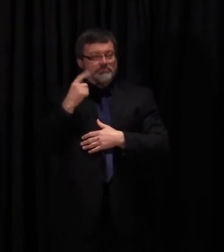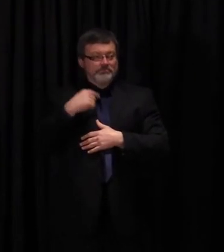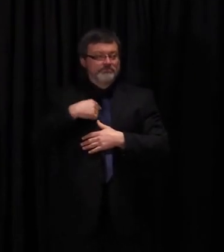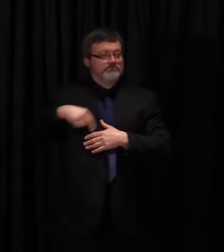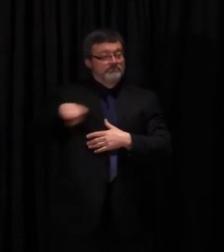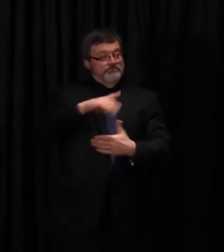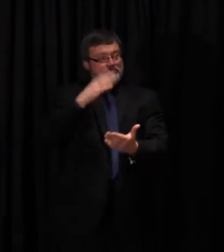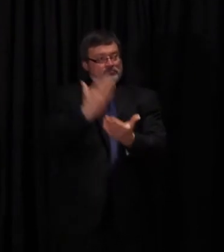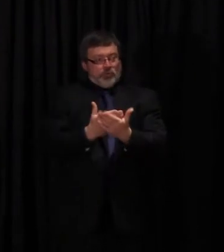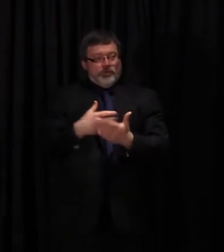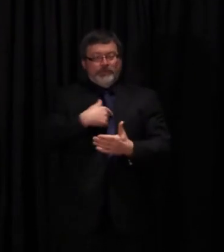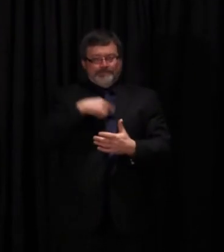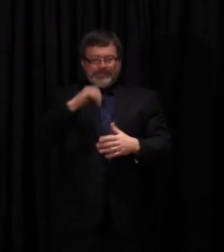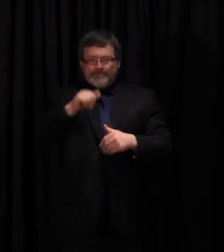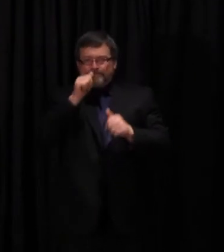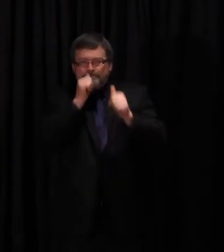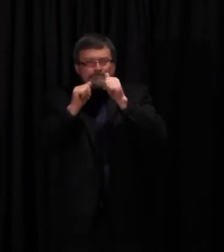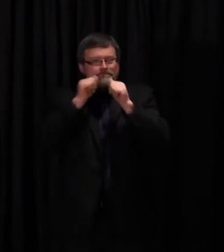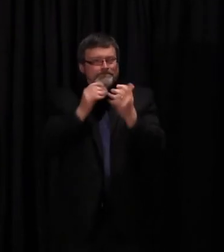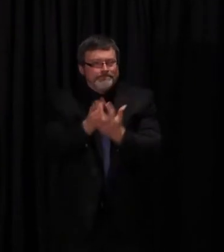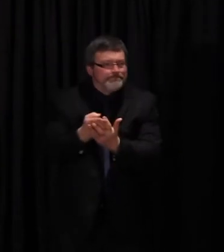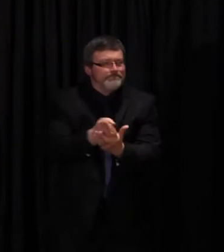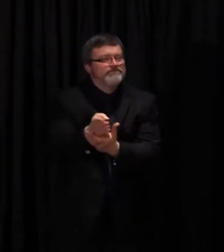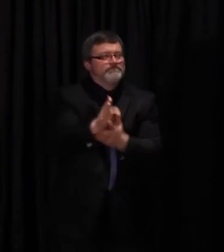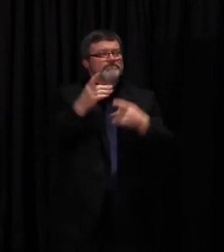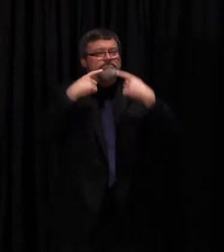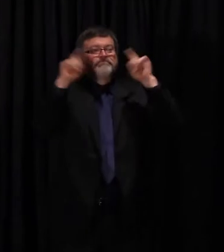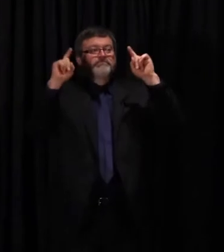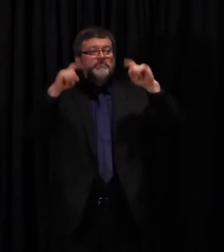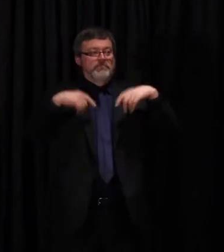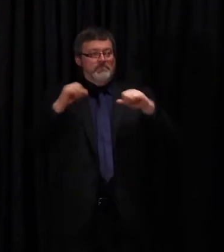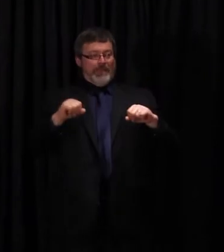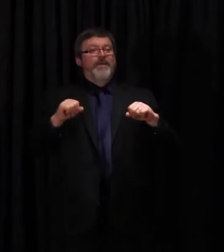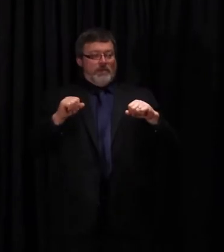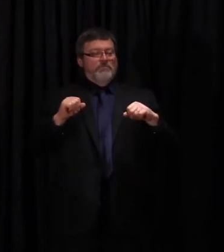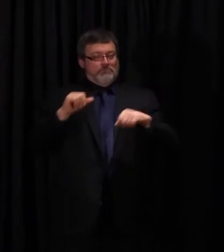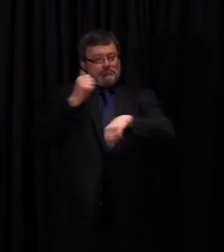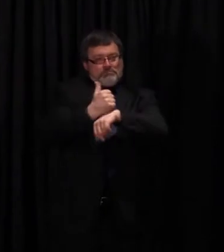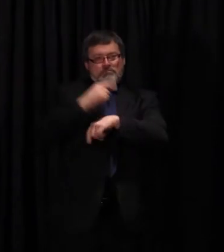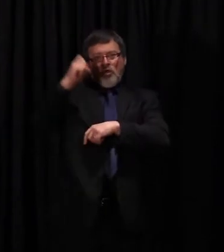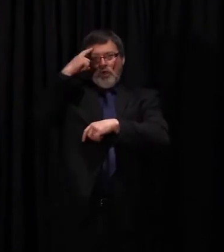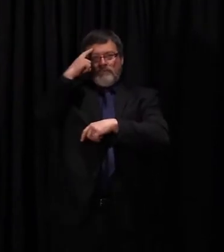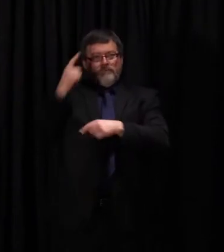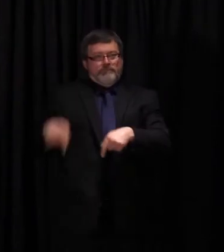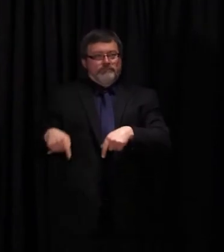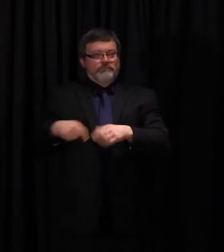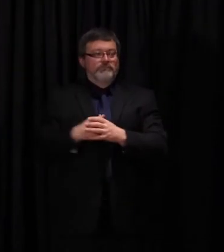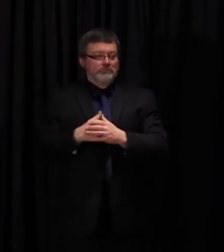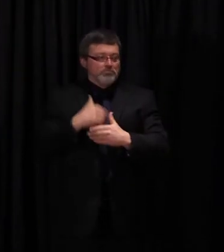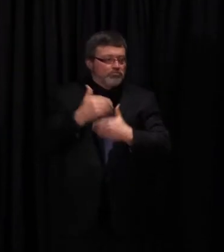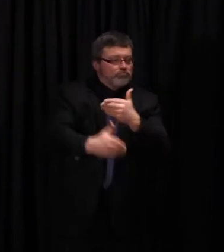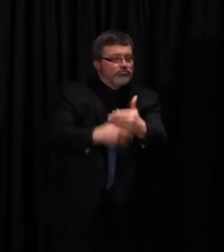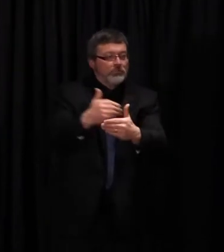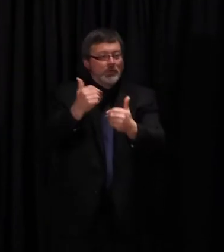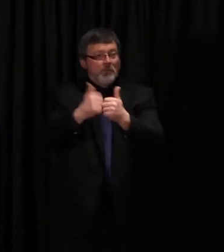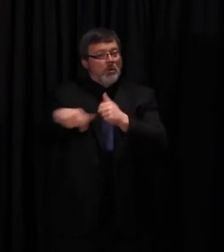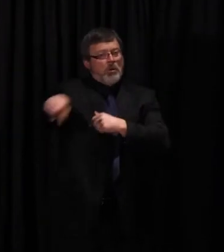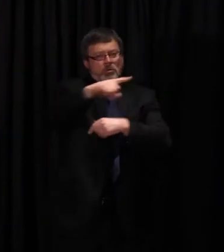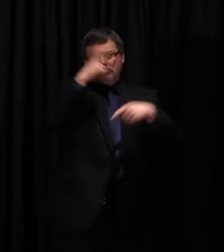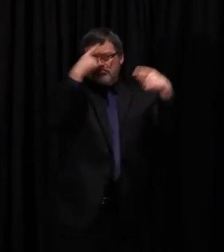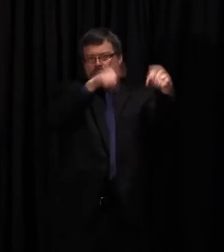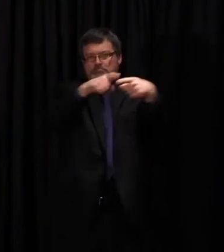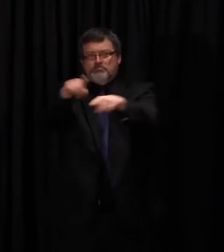great adversity, can and will move forward. But I think most would agree.